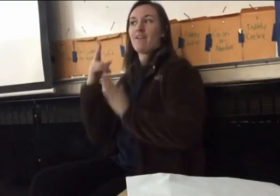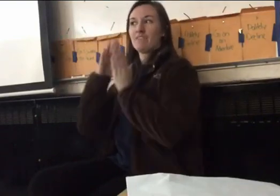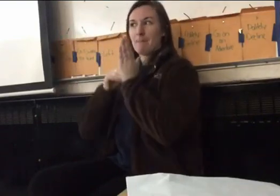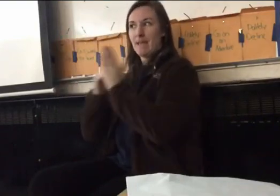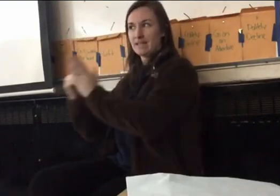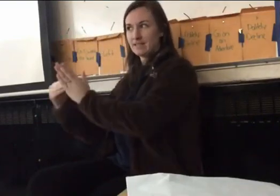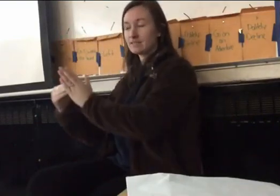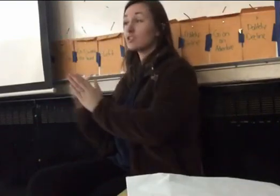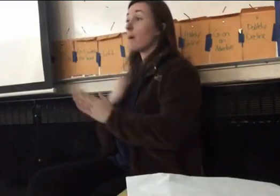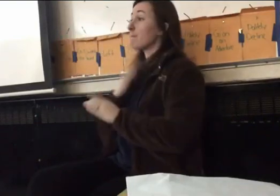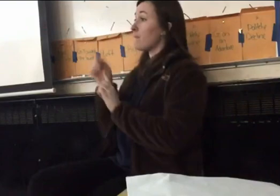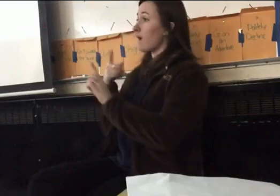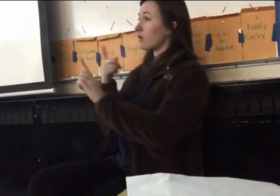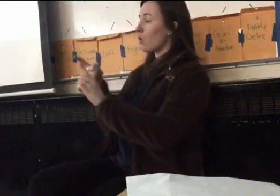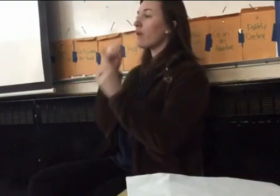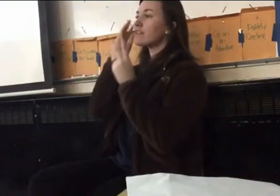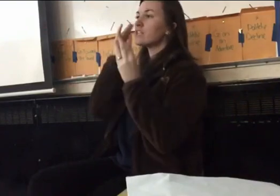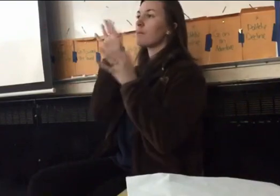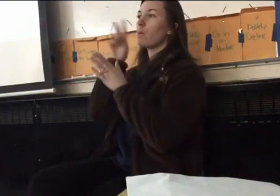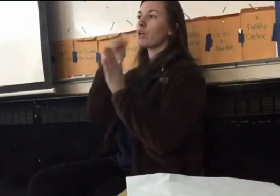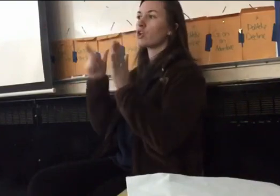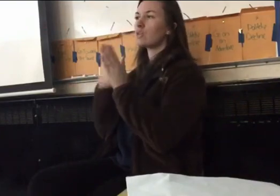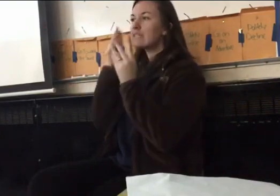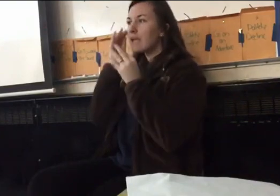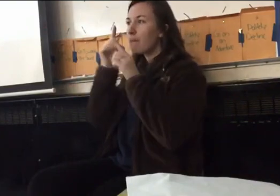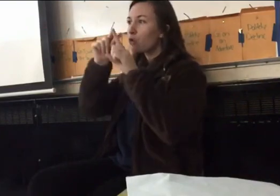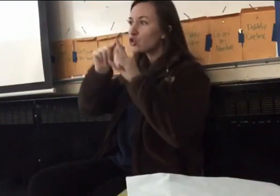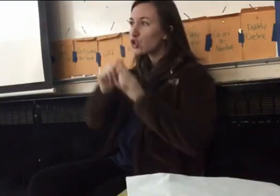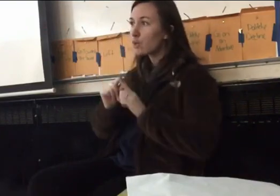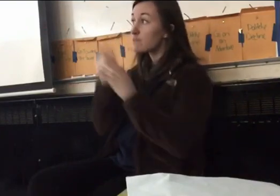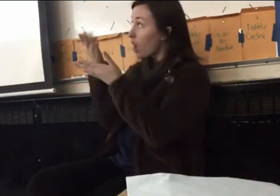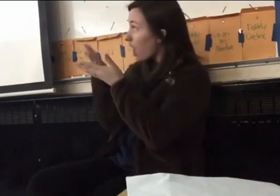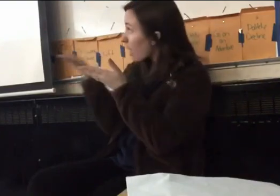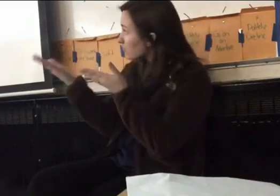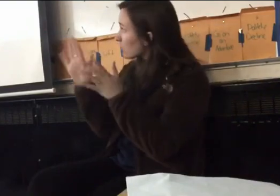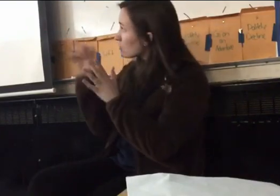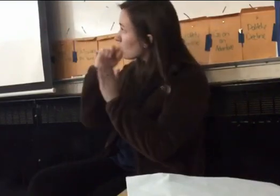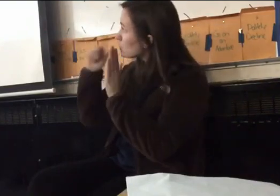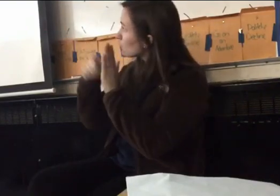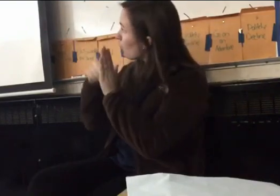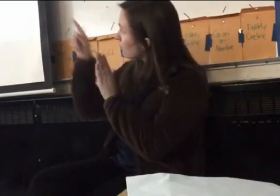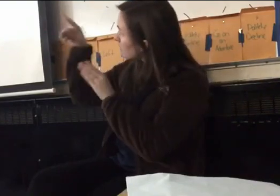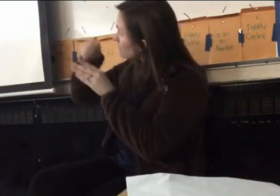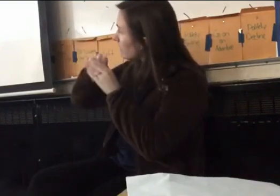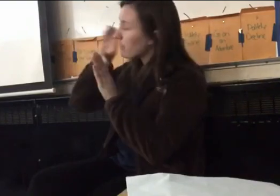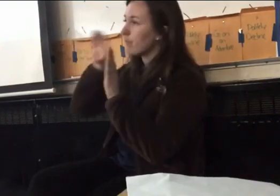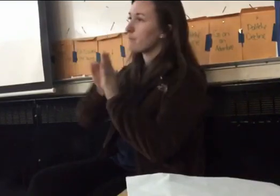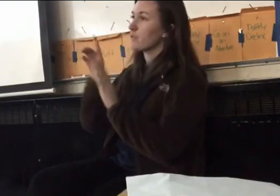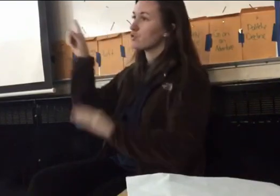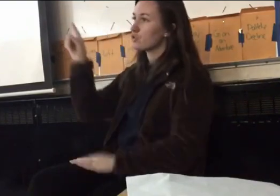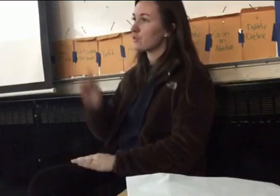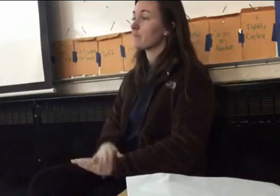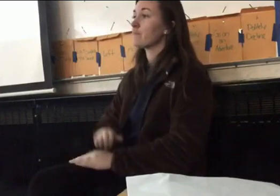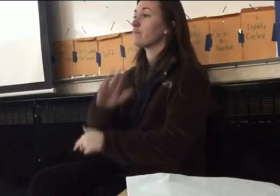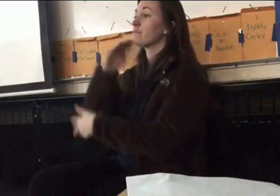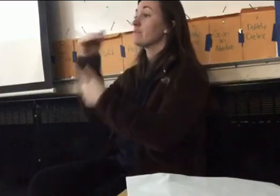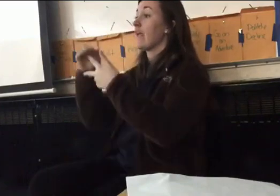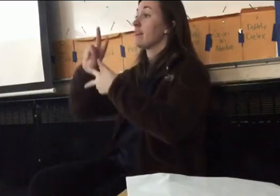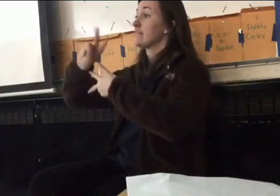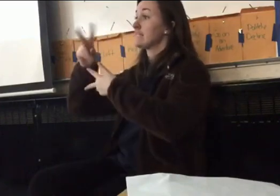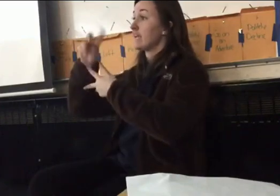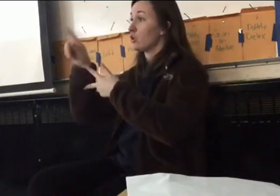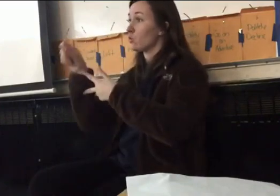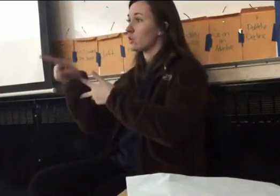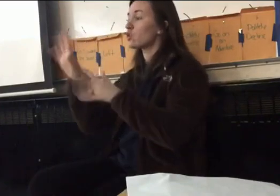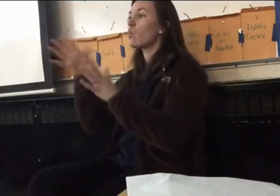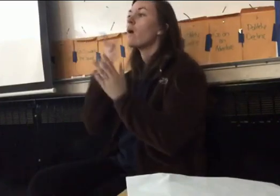noticing? So think terms, objects, things that you're noticing in this picture. The second one, what